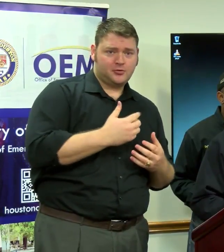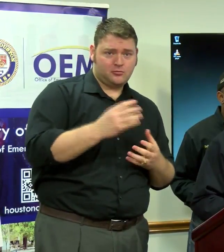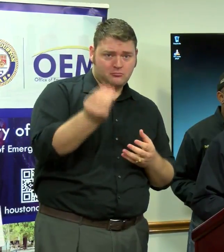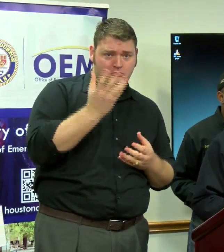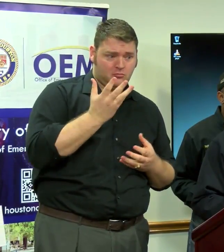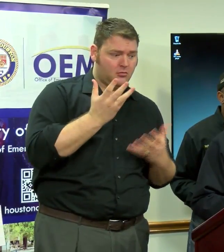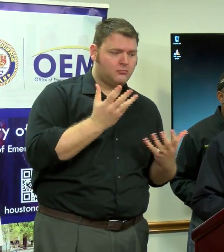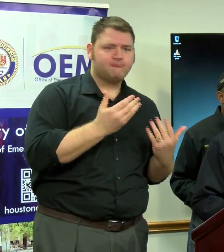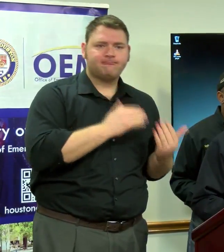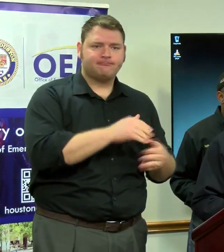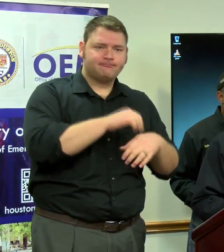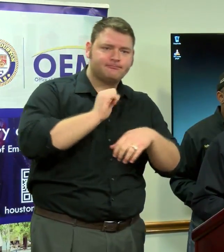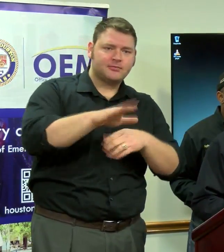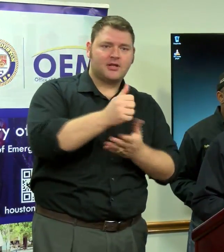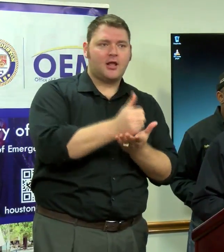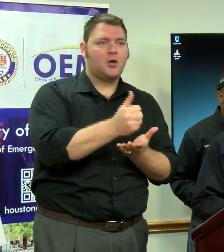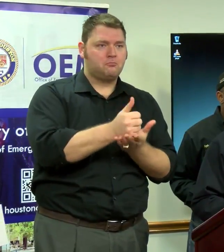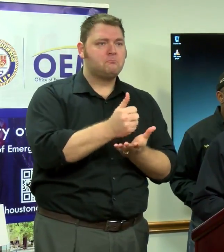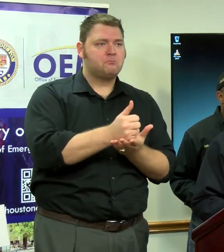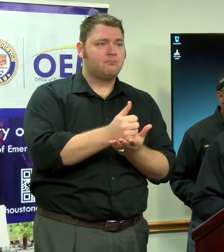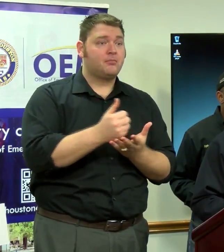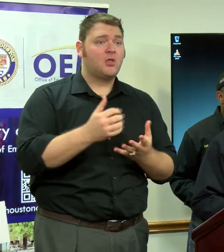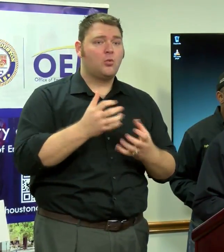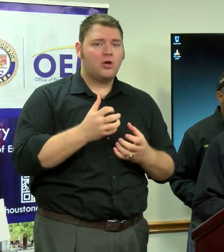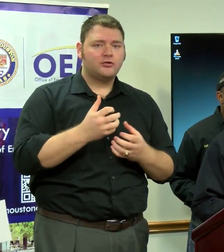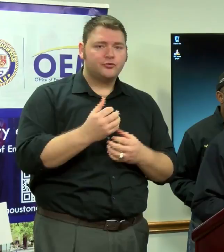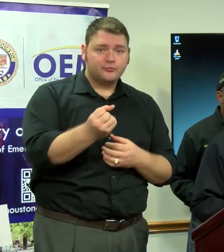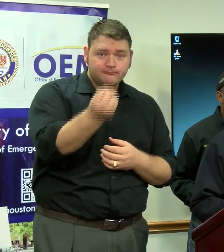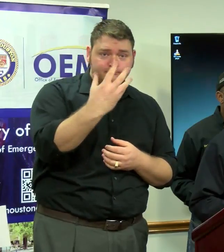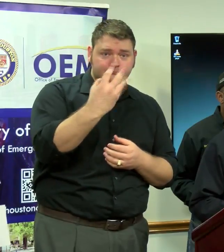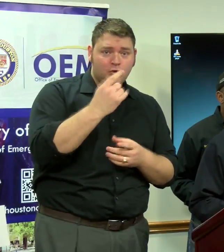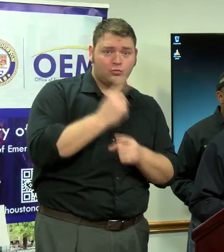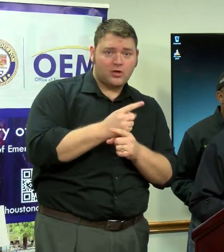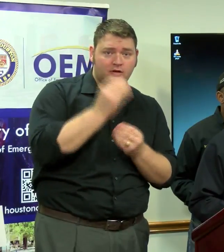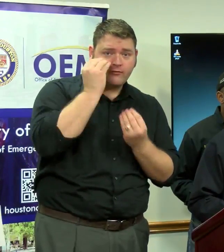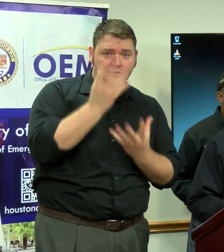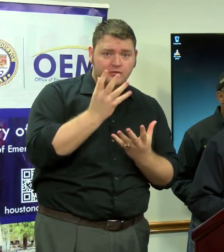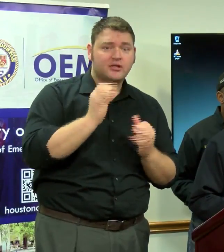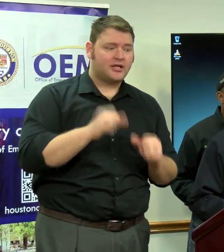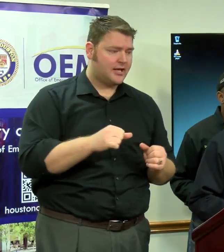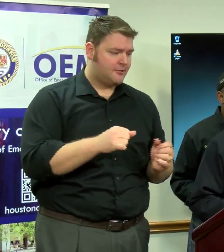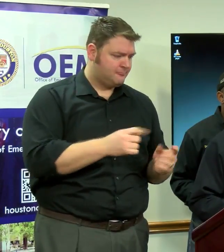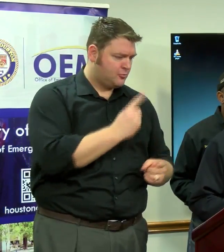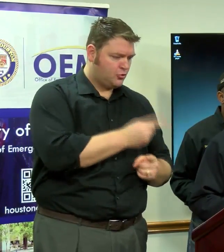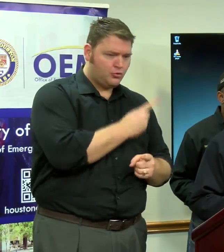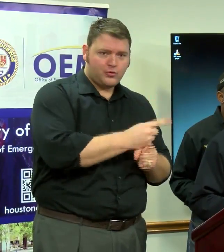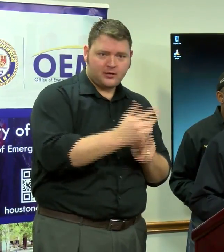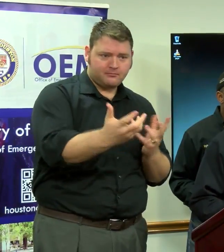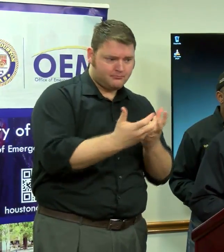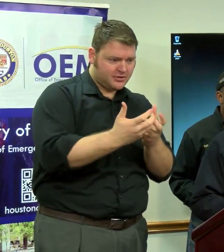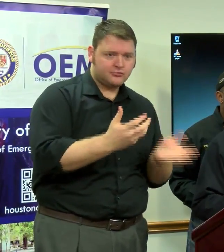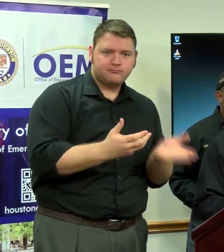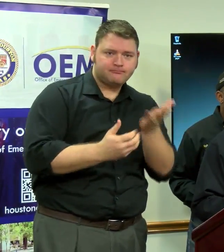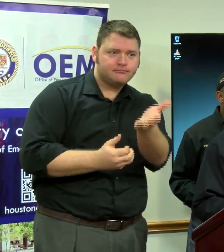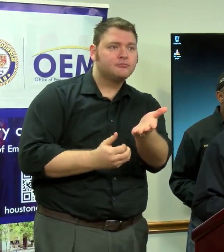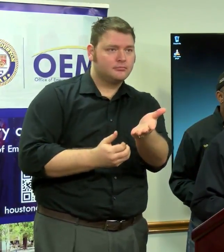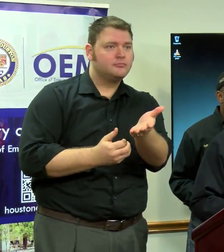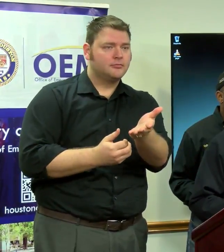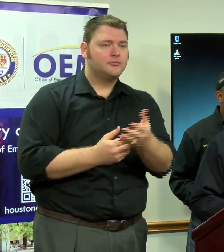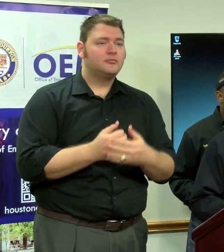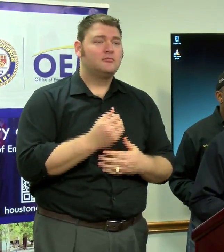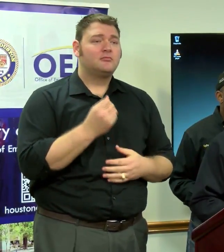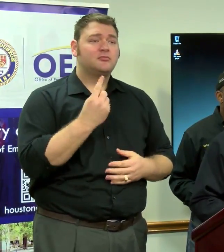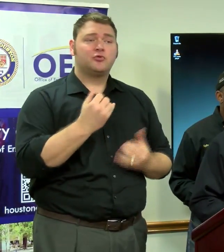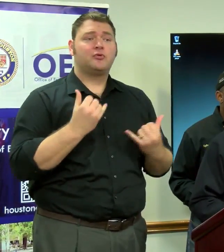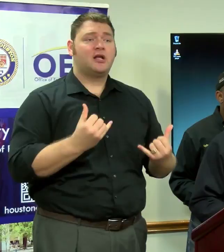to go ahead and get the right information from the callers to provide the right resources. But for right now, we are doing a tremendous